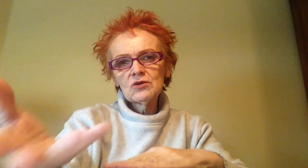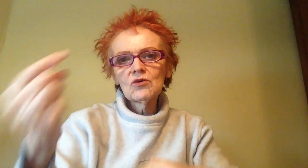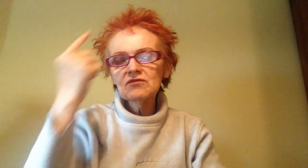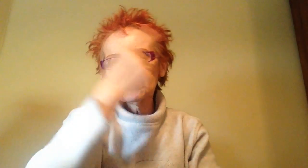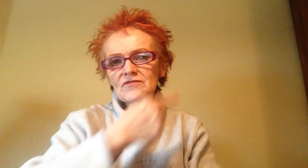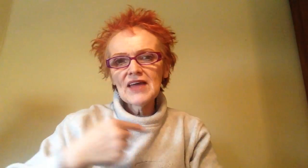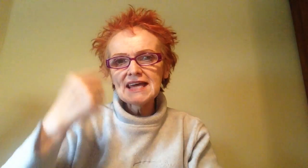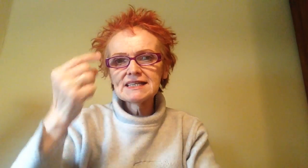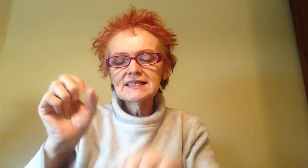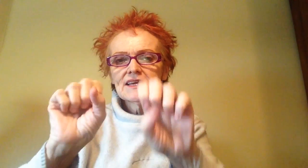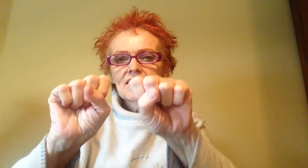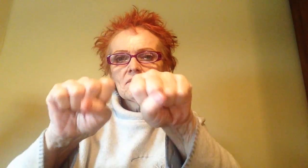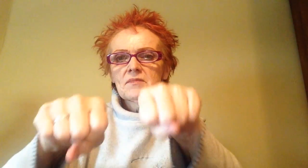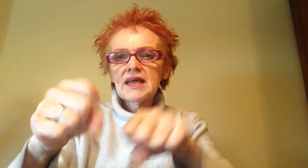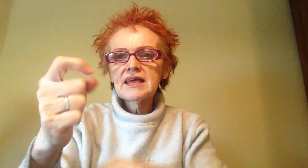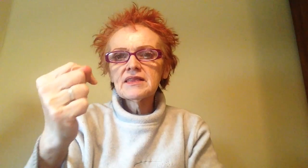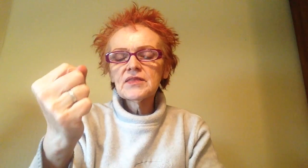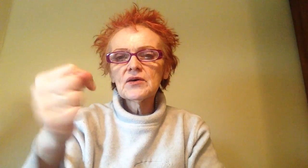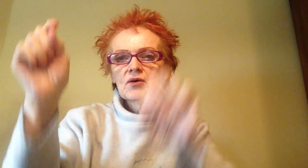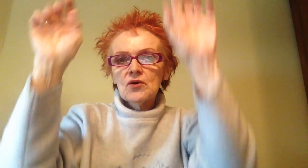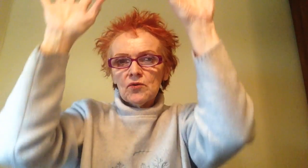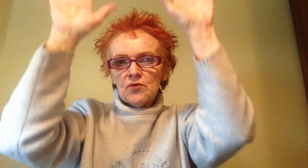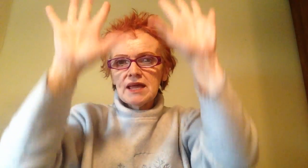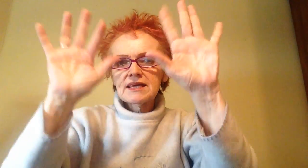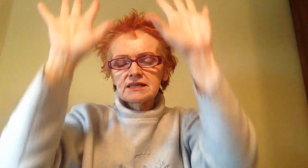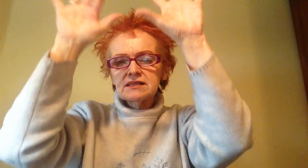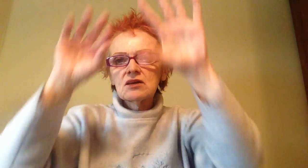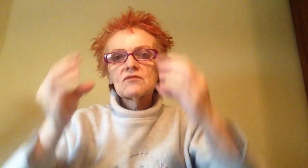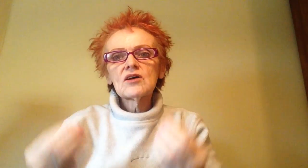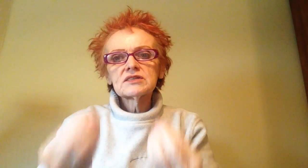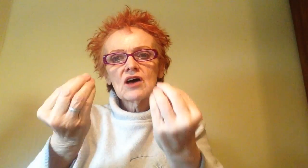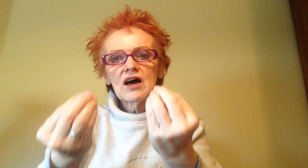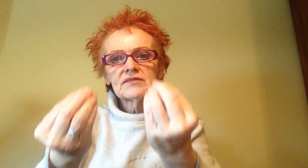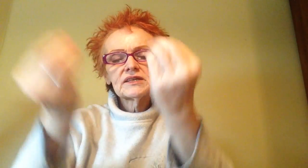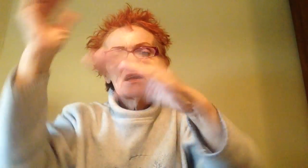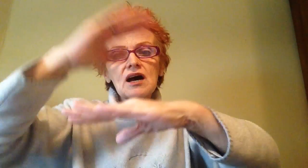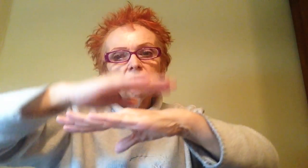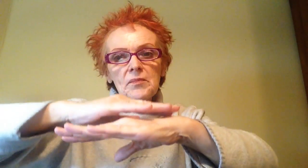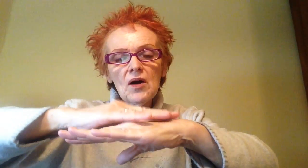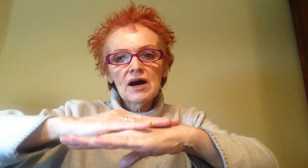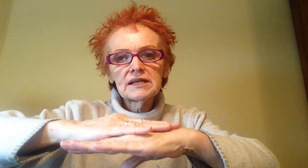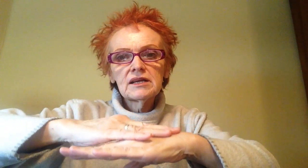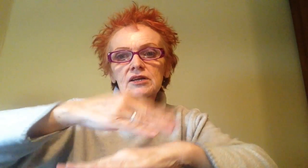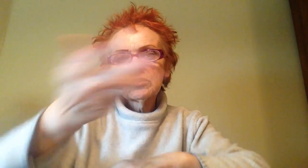your face. May the rains fall soft upon